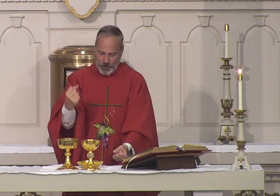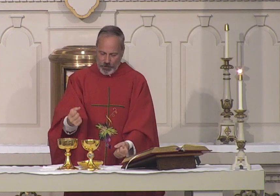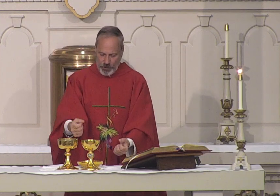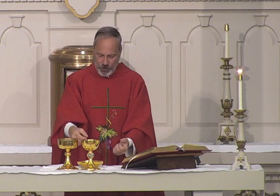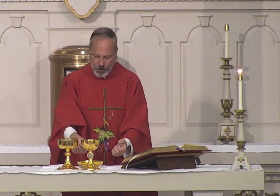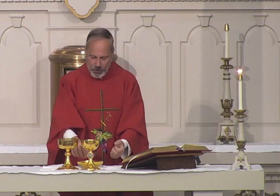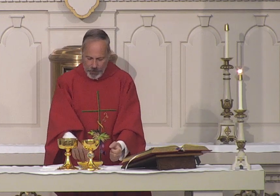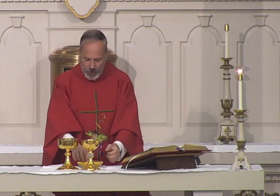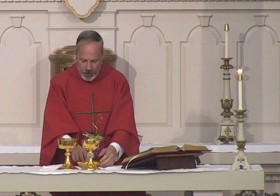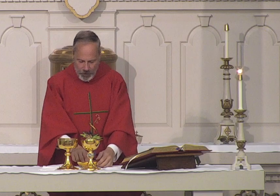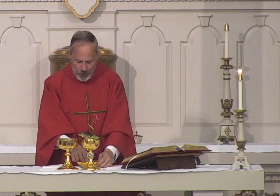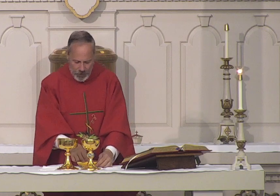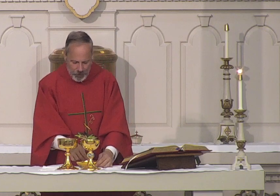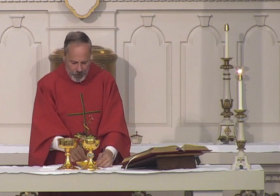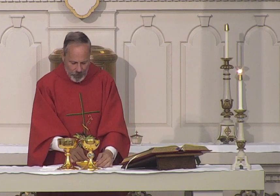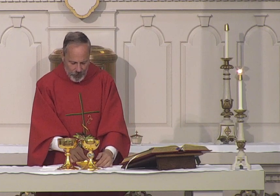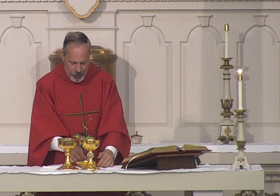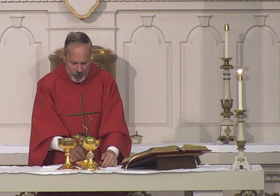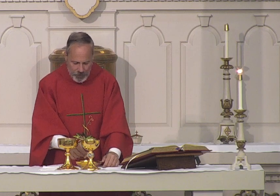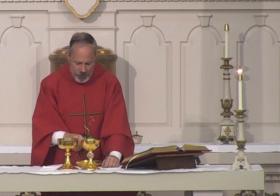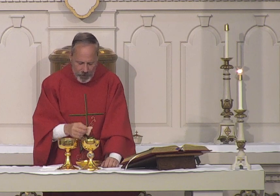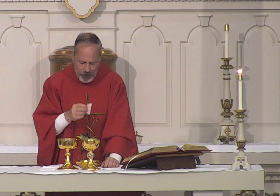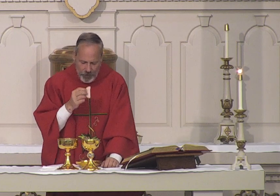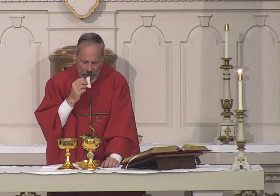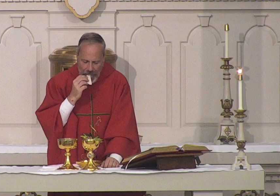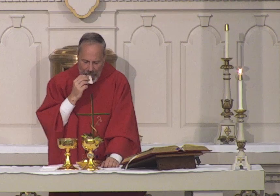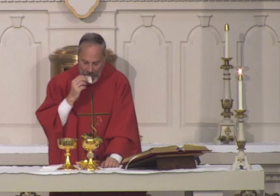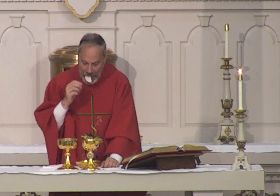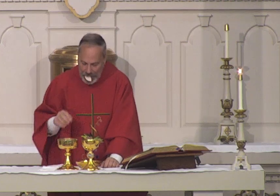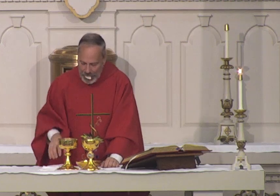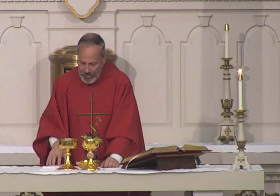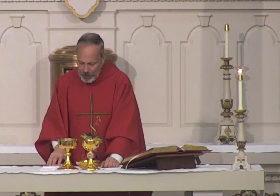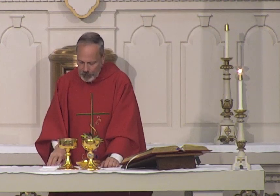my soul shall be healed.